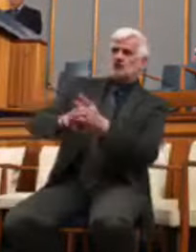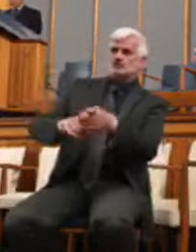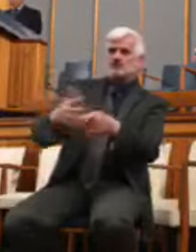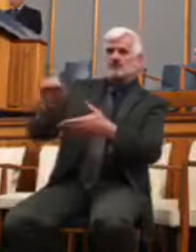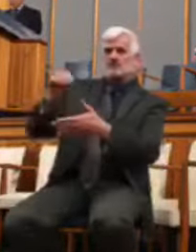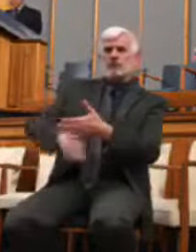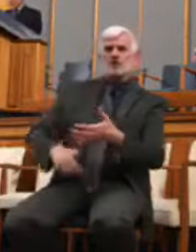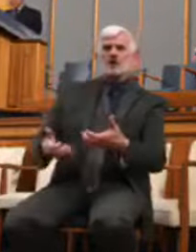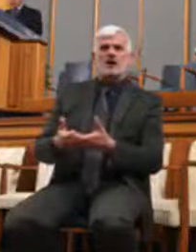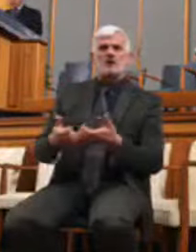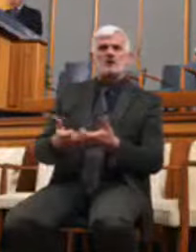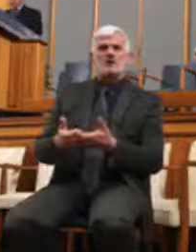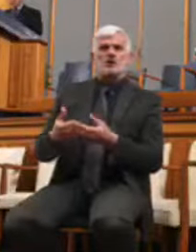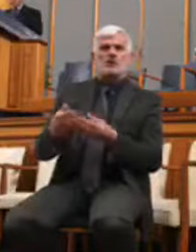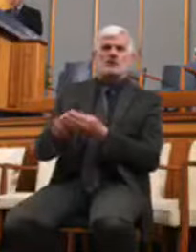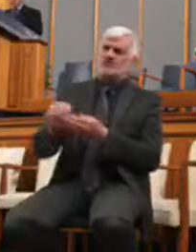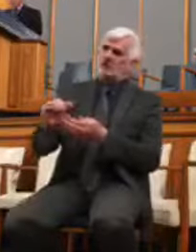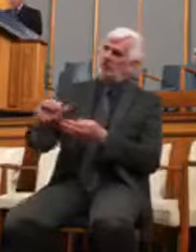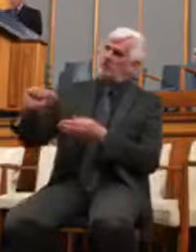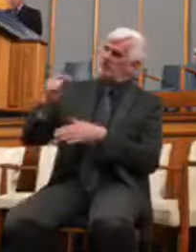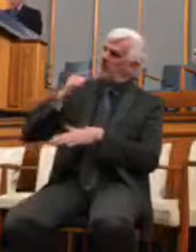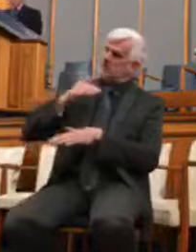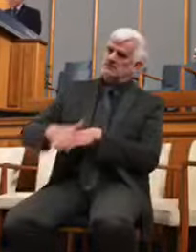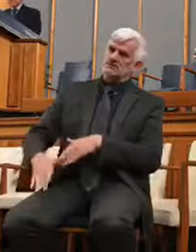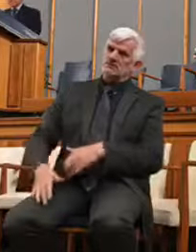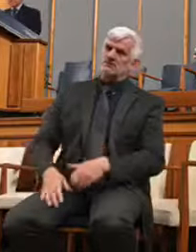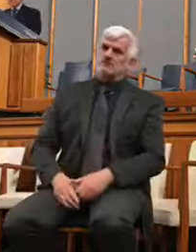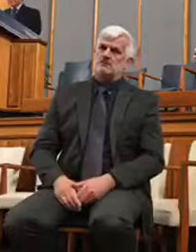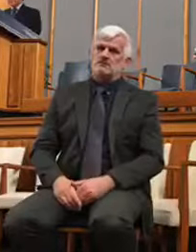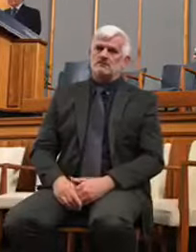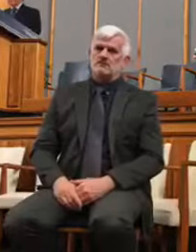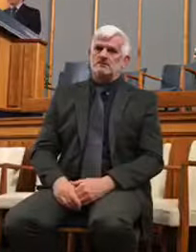purchased with his own blood.